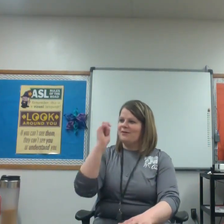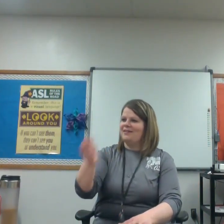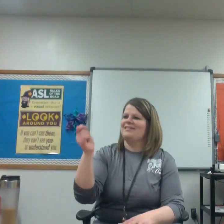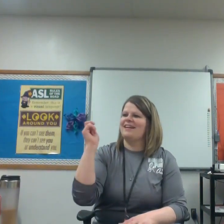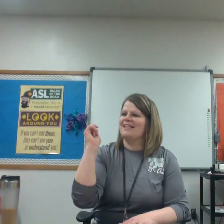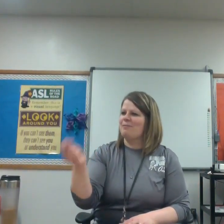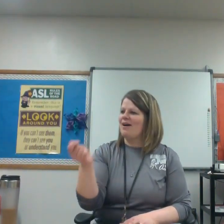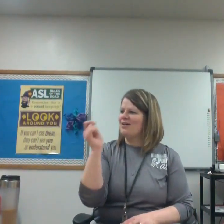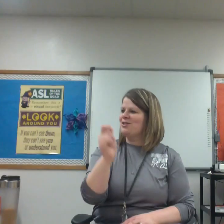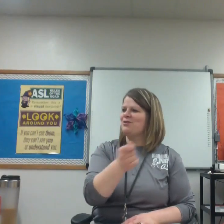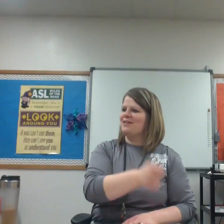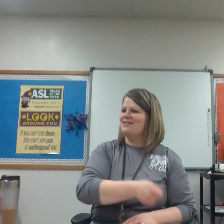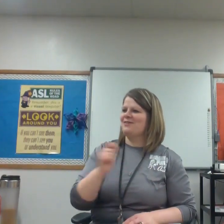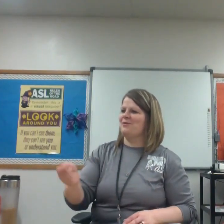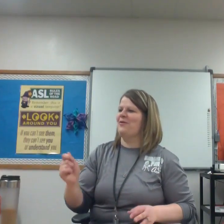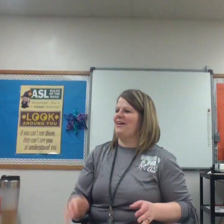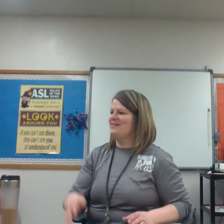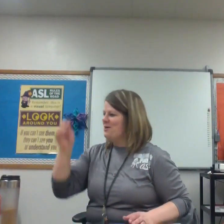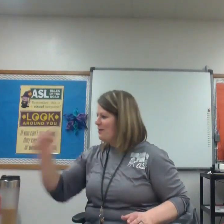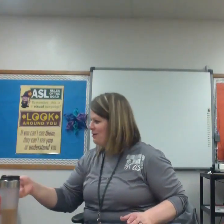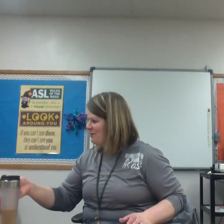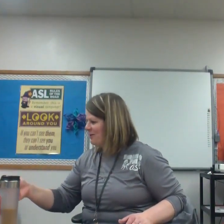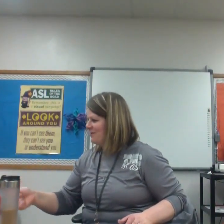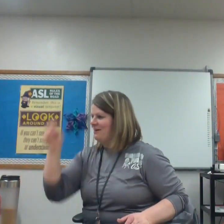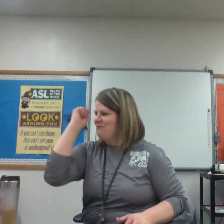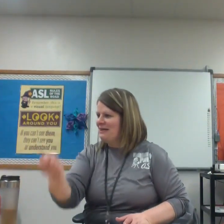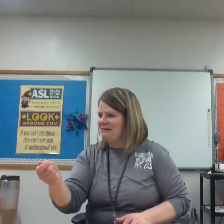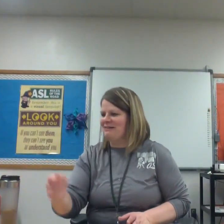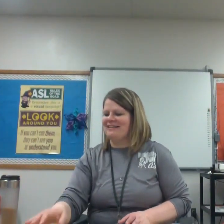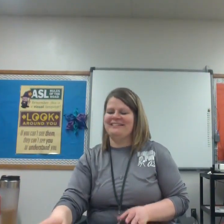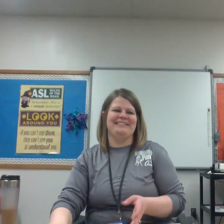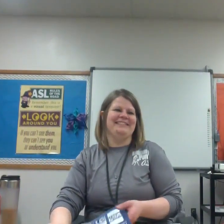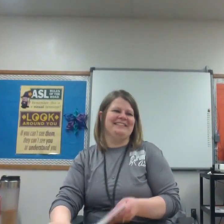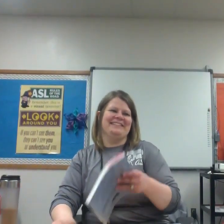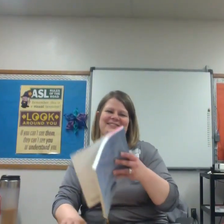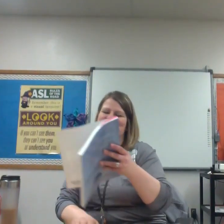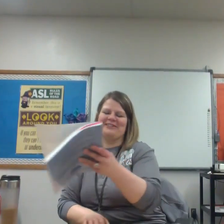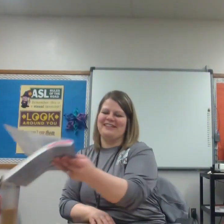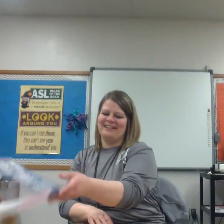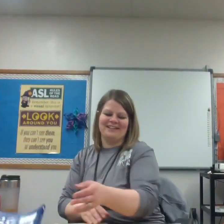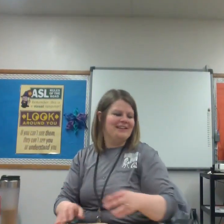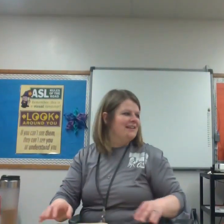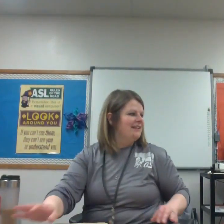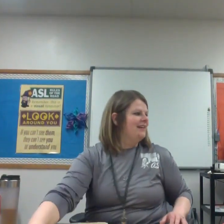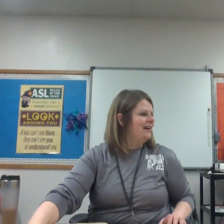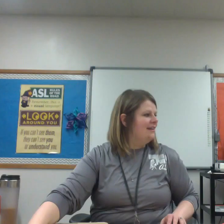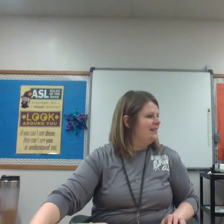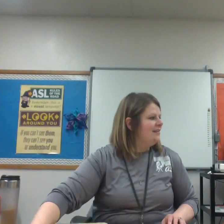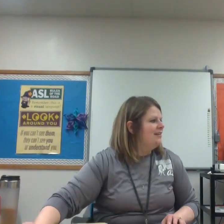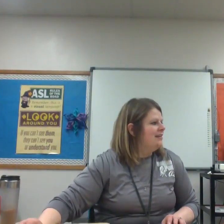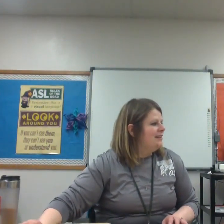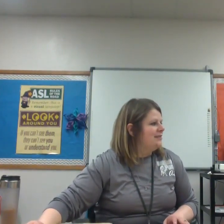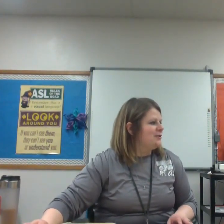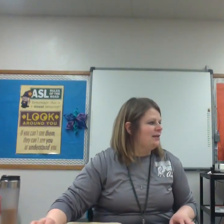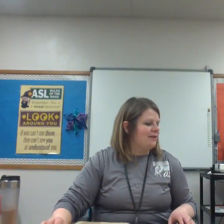put it for like to 12 punish hours. students or what? What are you doing Because over you put here? it for What are 12 you doing? Totally kidding. Huh? Put it for 12 hours. 12 hours?